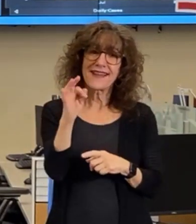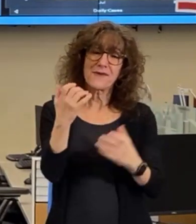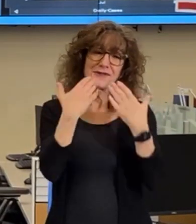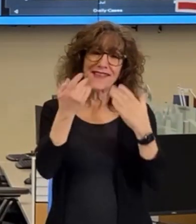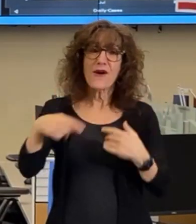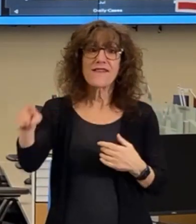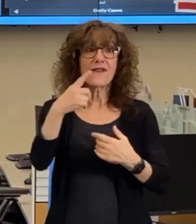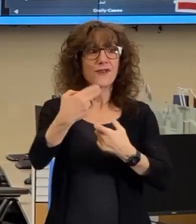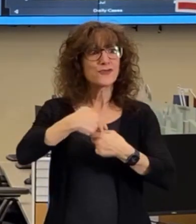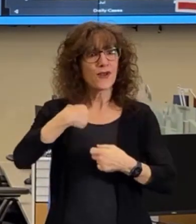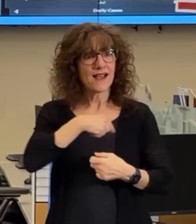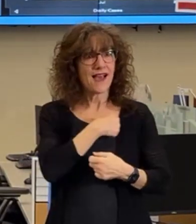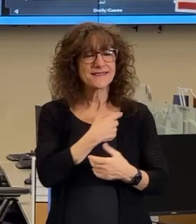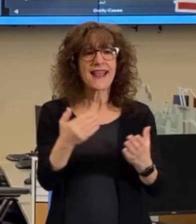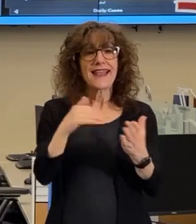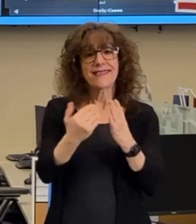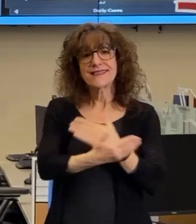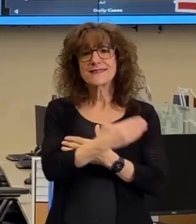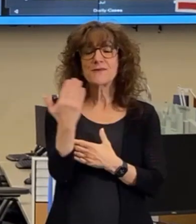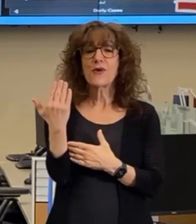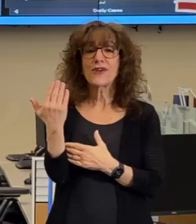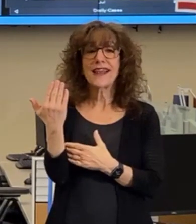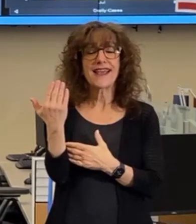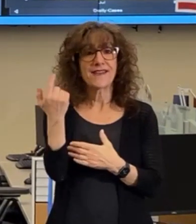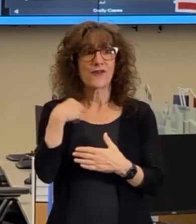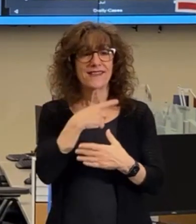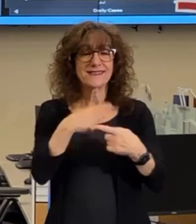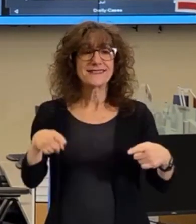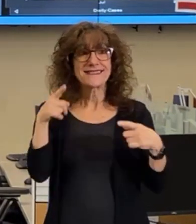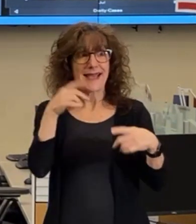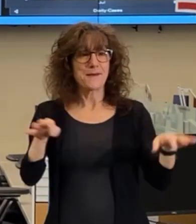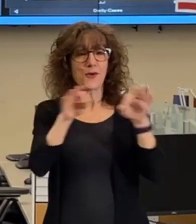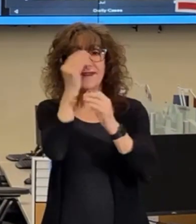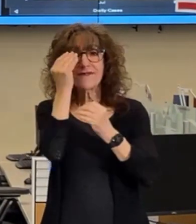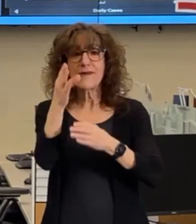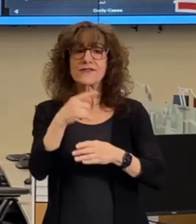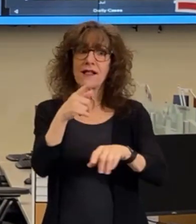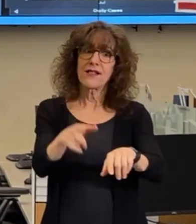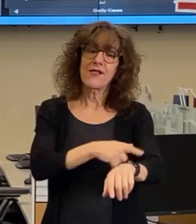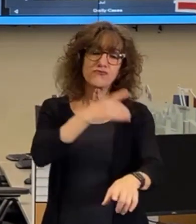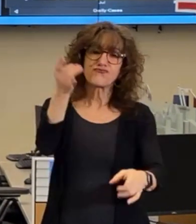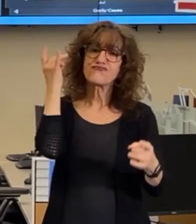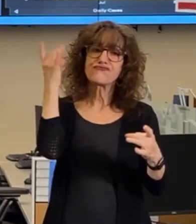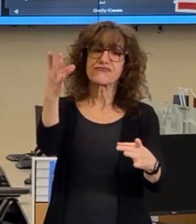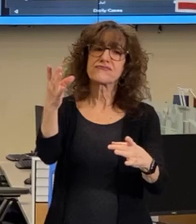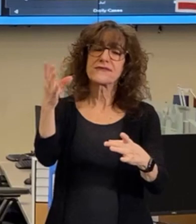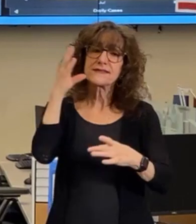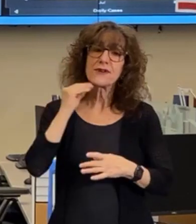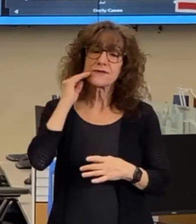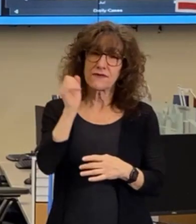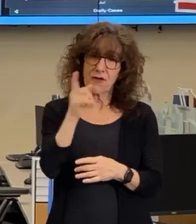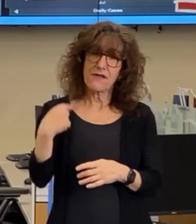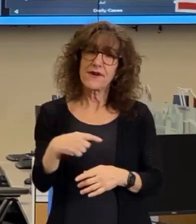you all for joining us again this morning for these important updates. This has been a long ordeal for all of